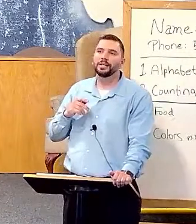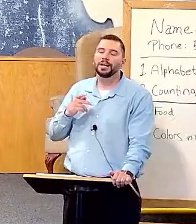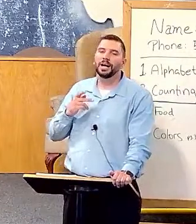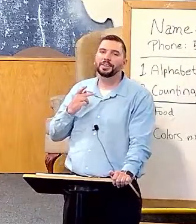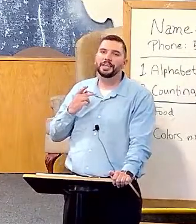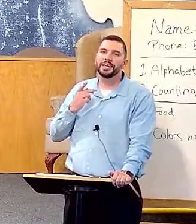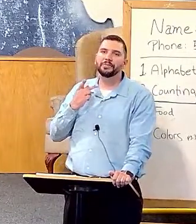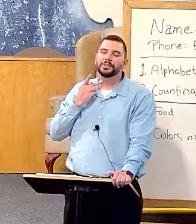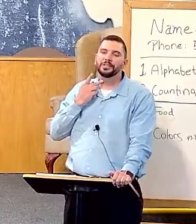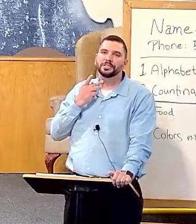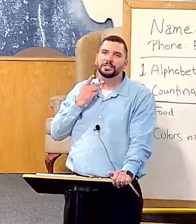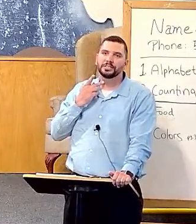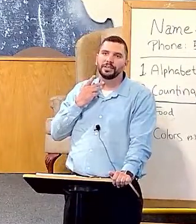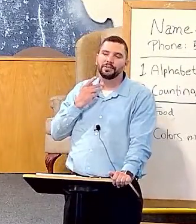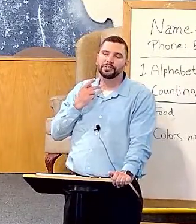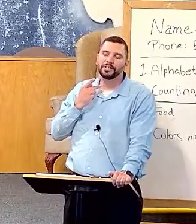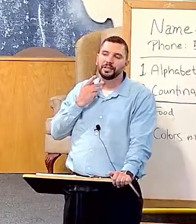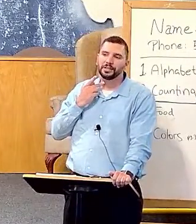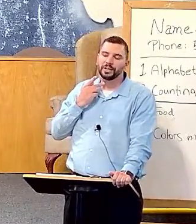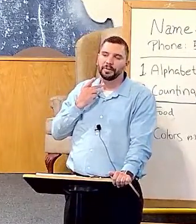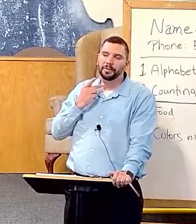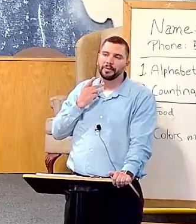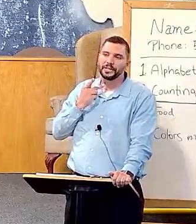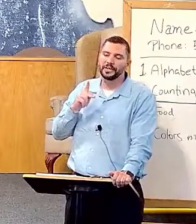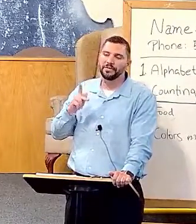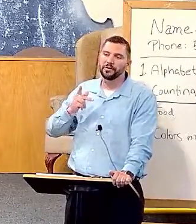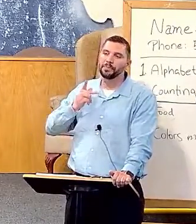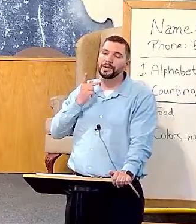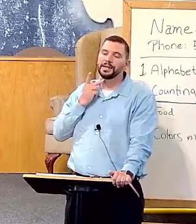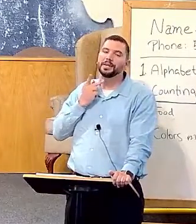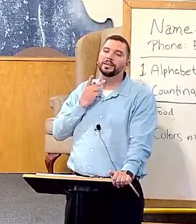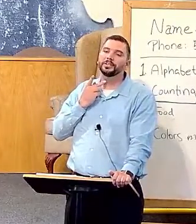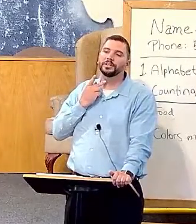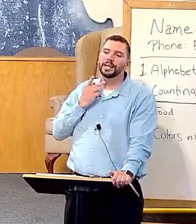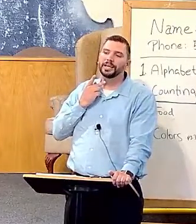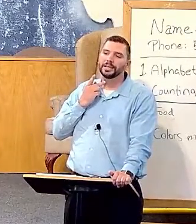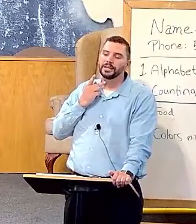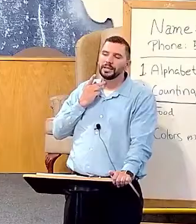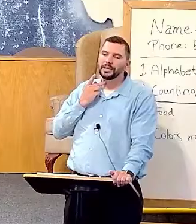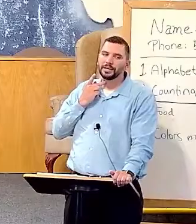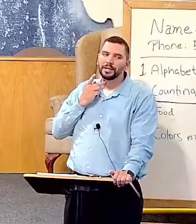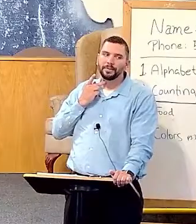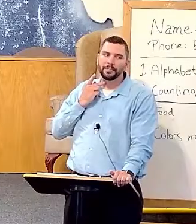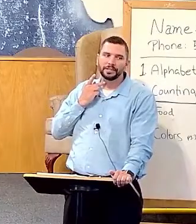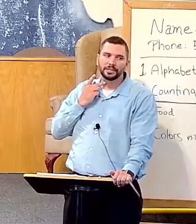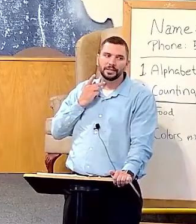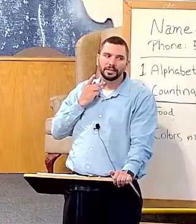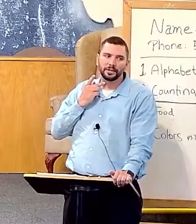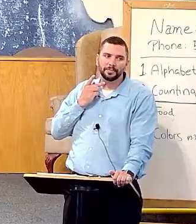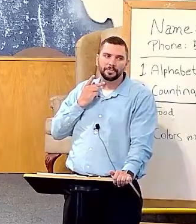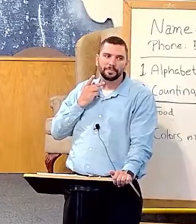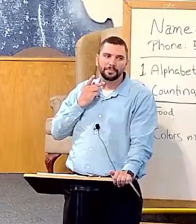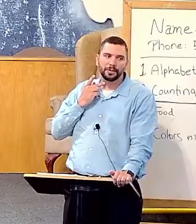I think it was, if you see talking about birds, I think if you do a P on your neck, it means the